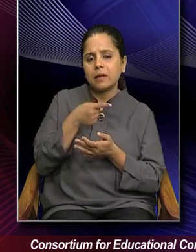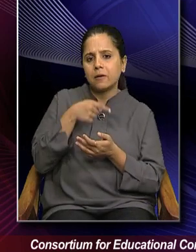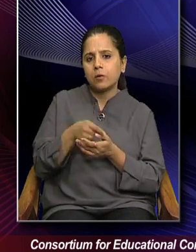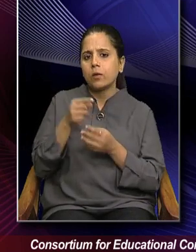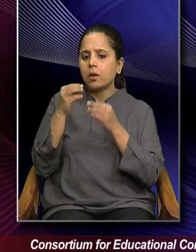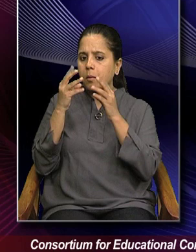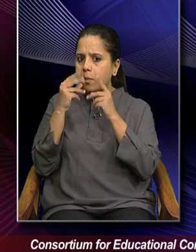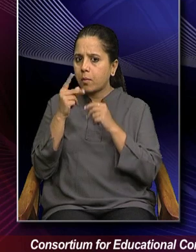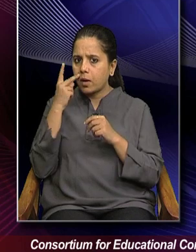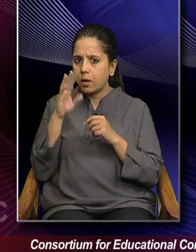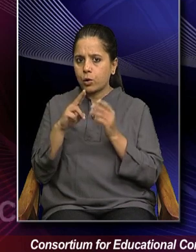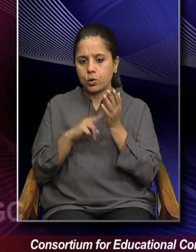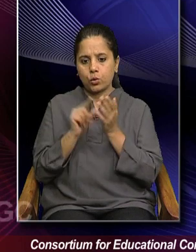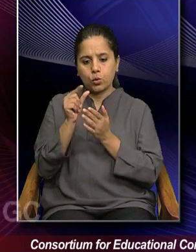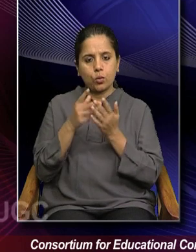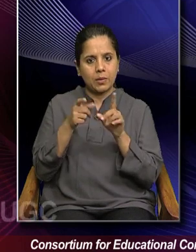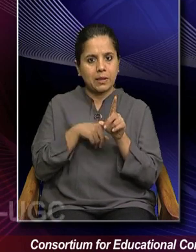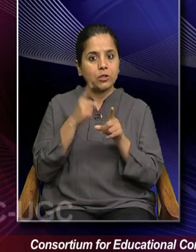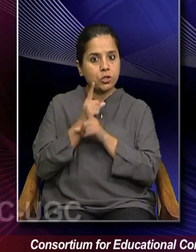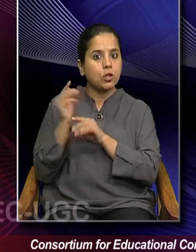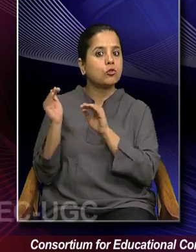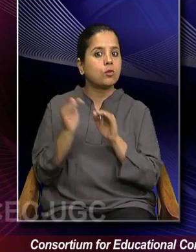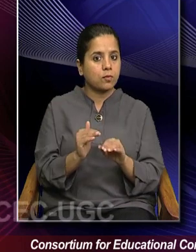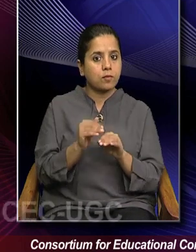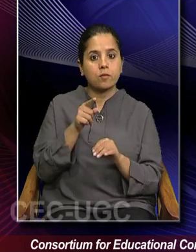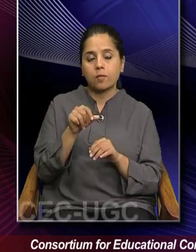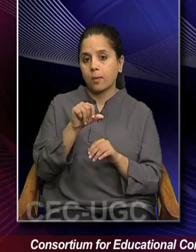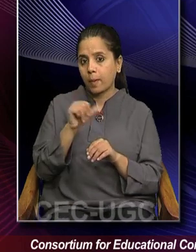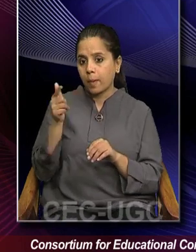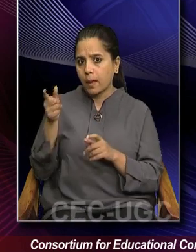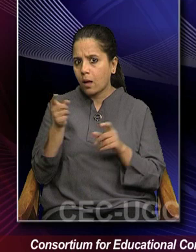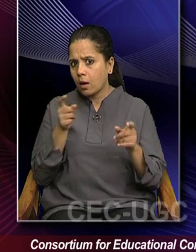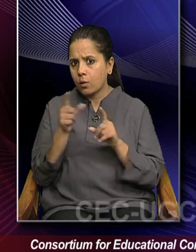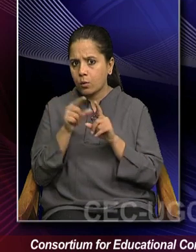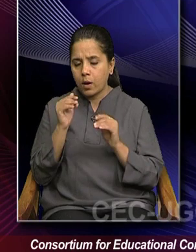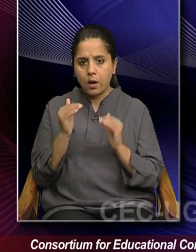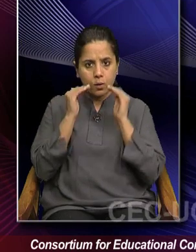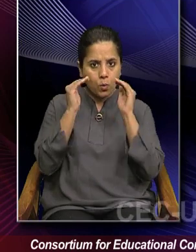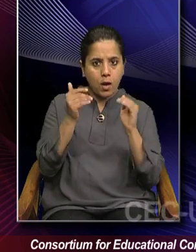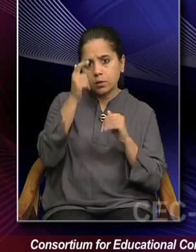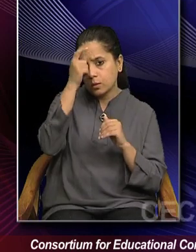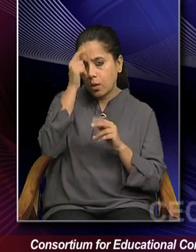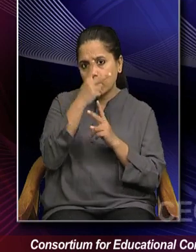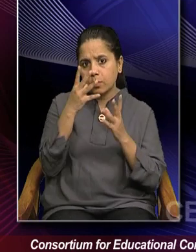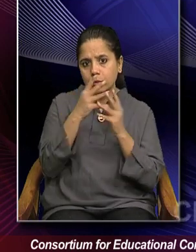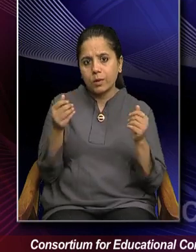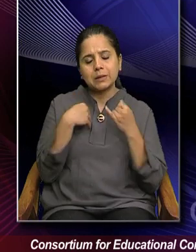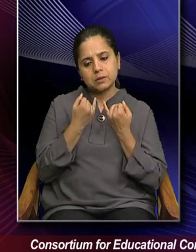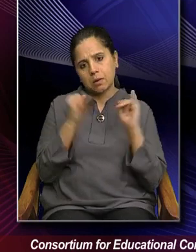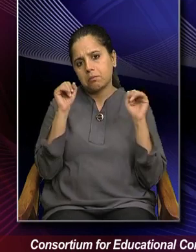numeracy with the teacher support, others tackle the advanced problem